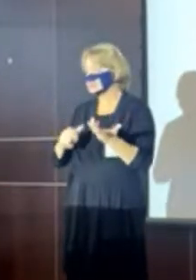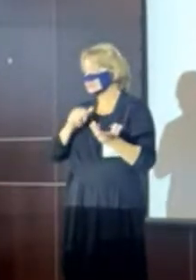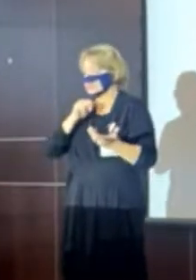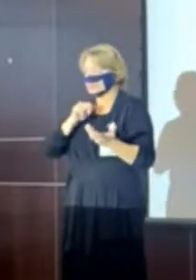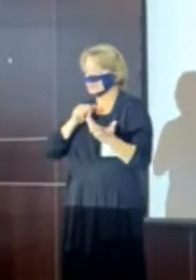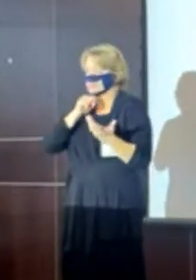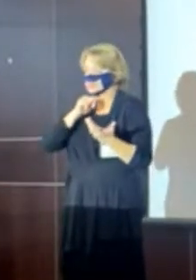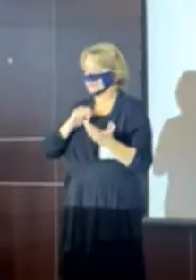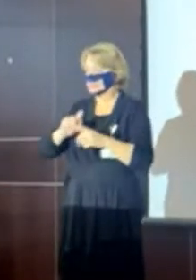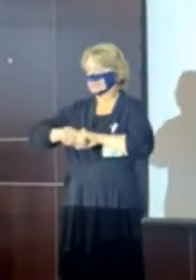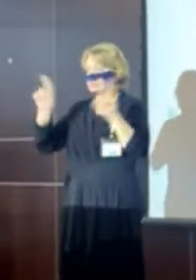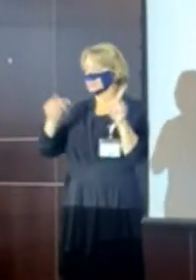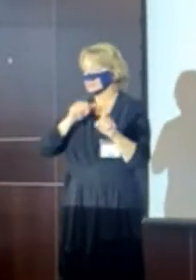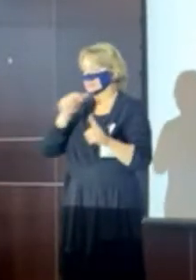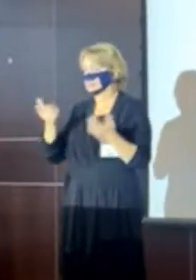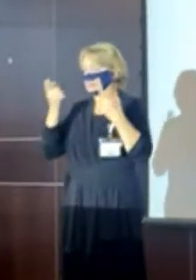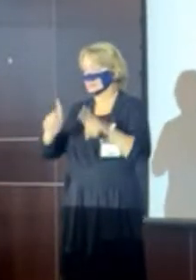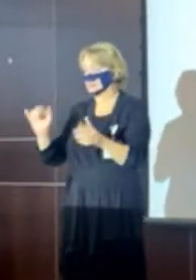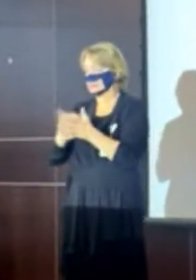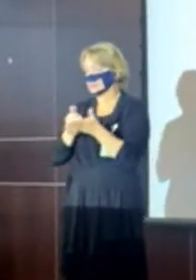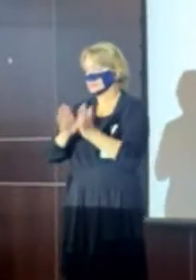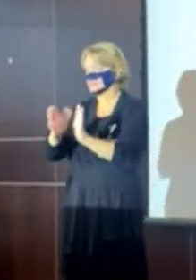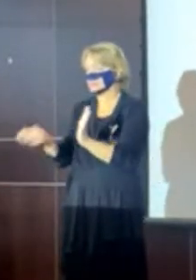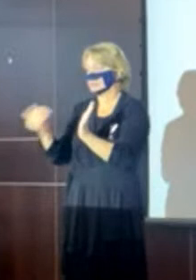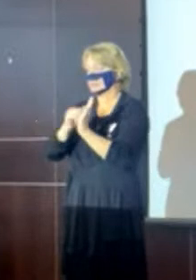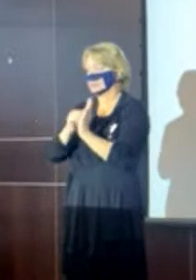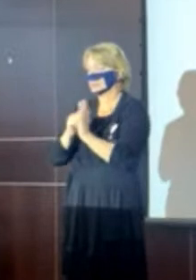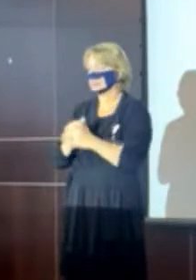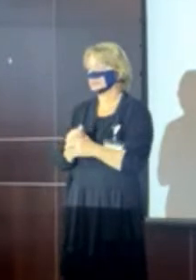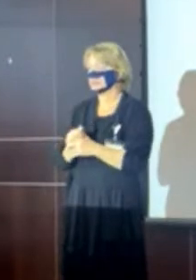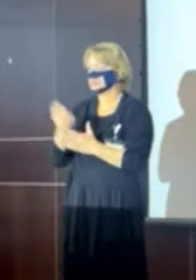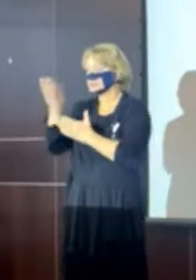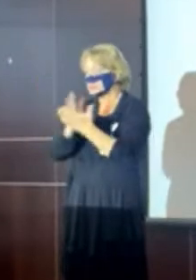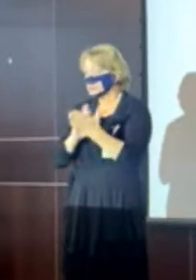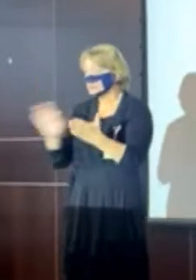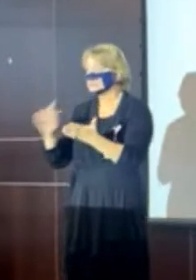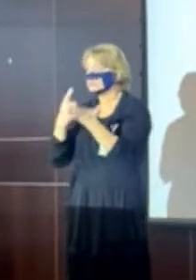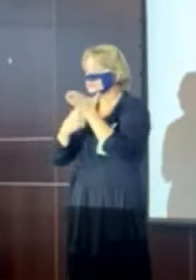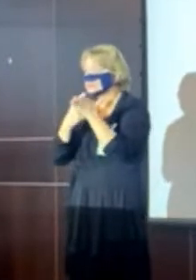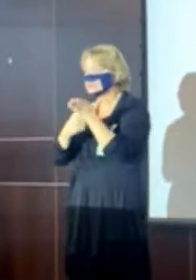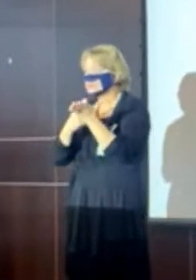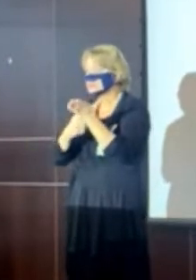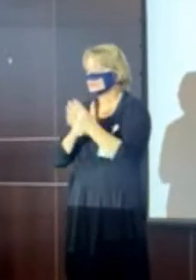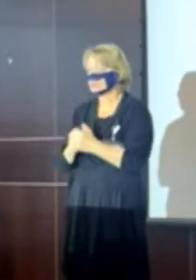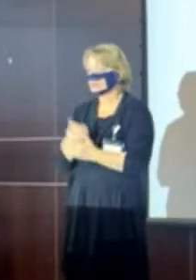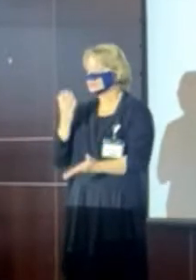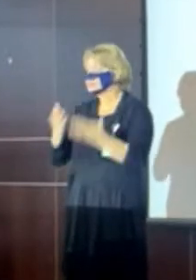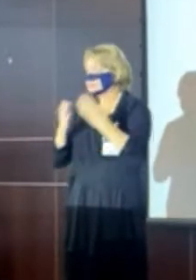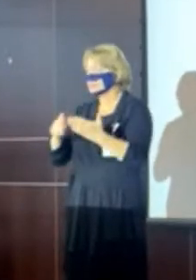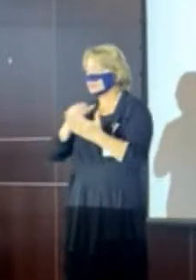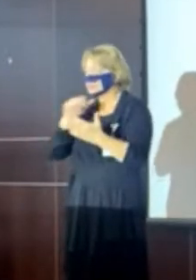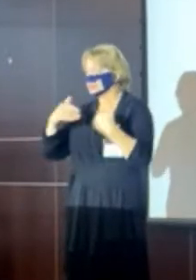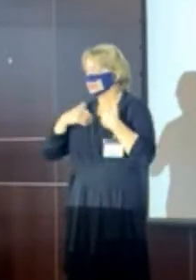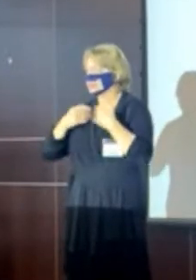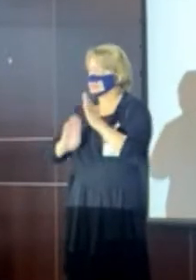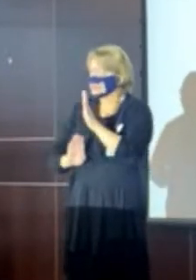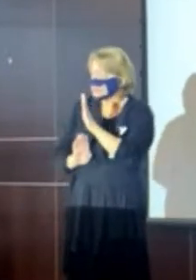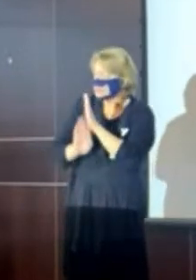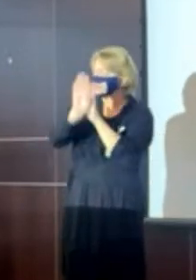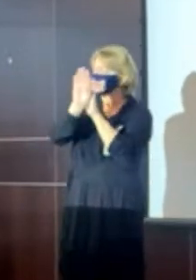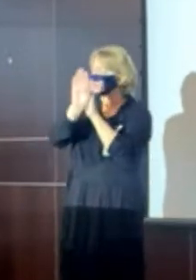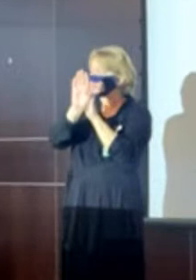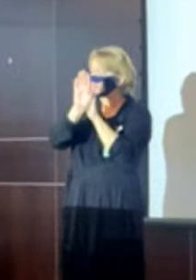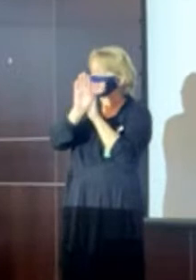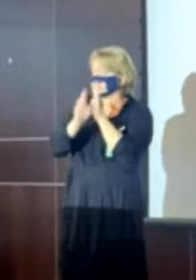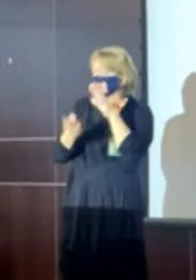happening. So part of our discussion is there may not be those sharp increases because it's already happening